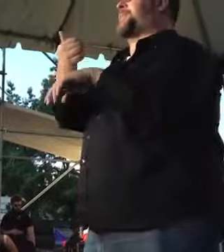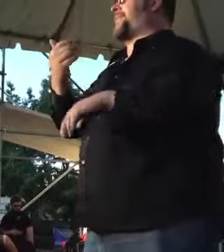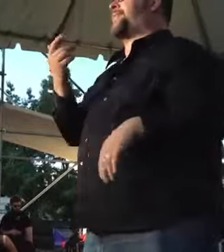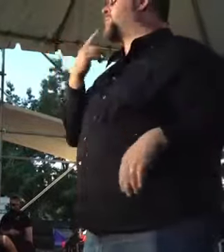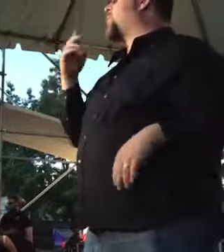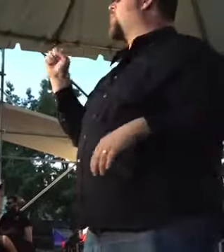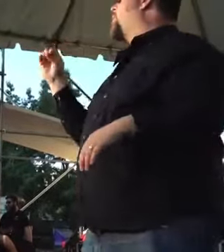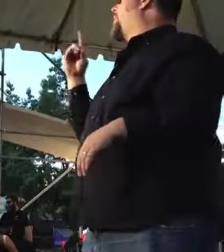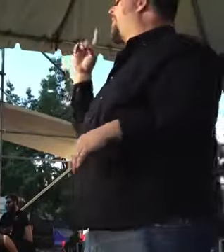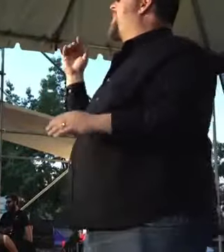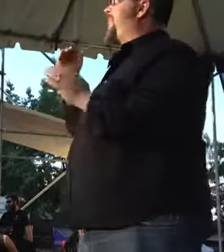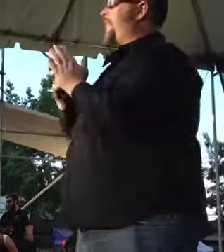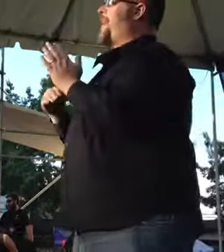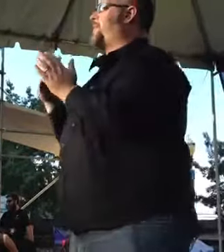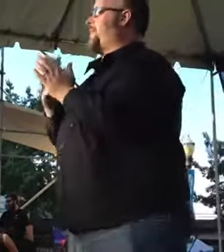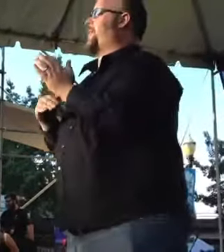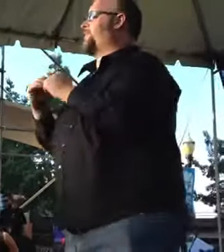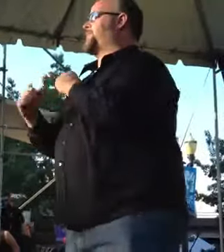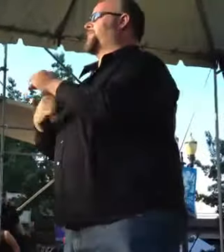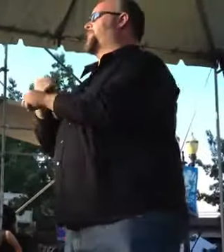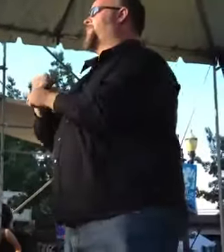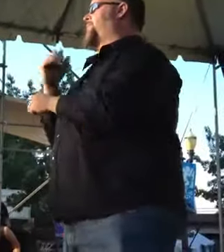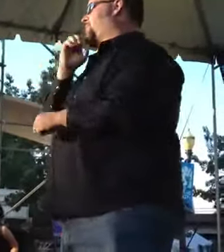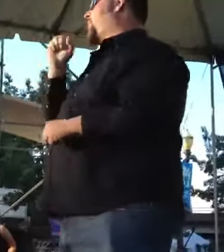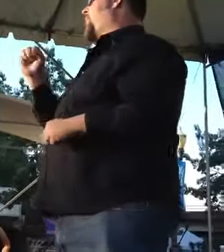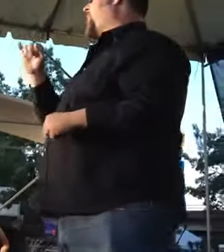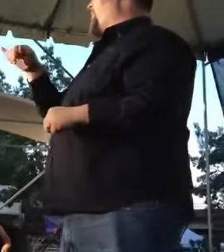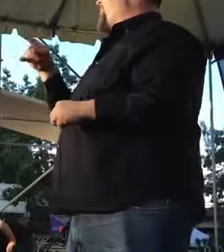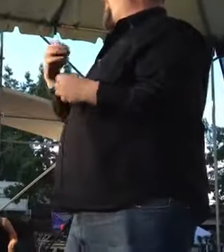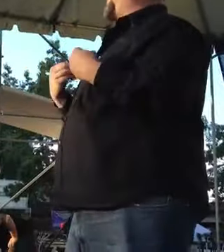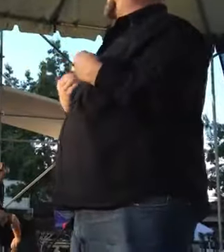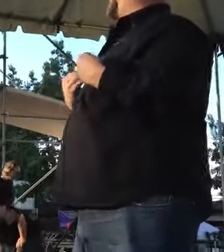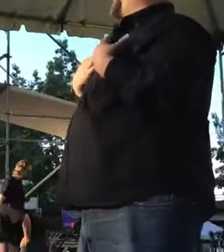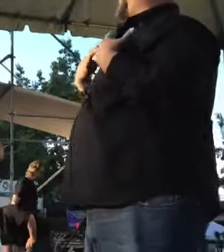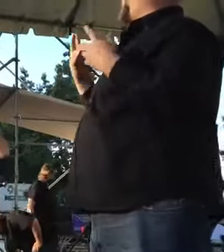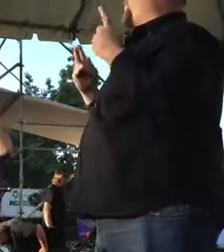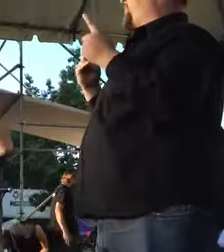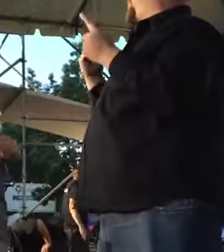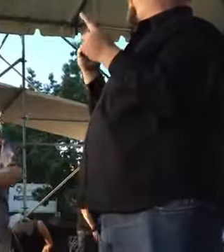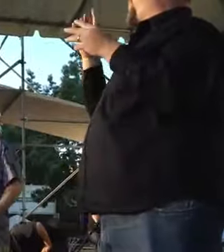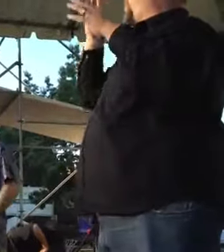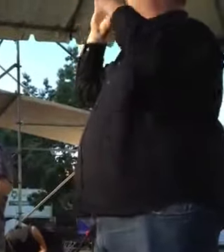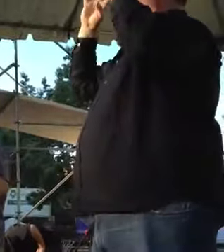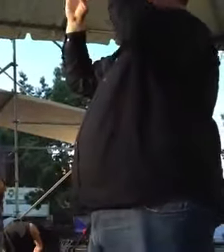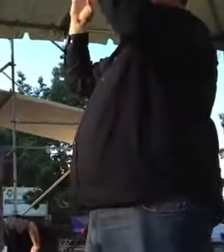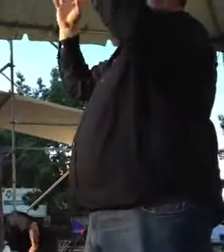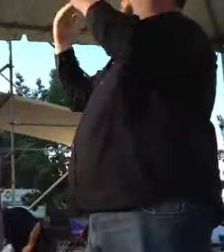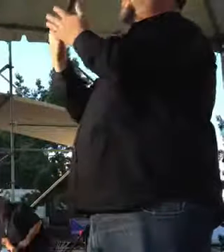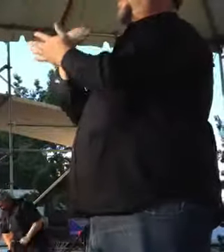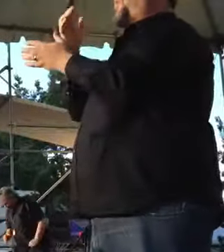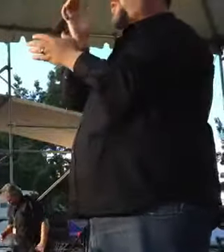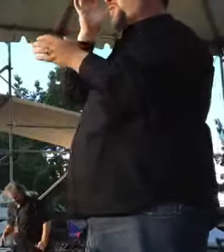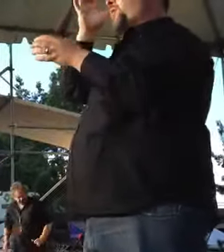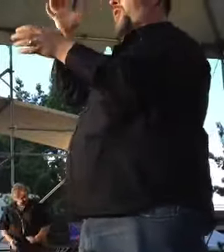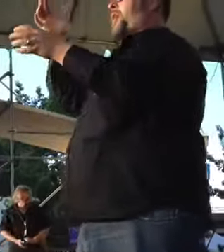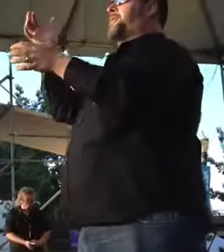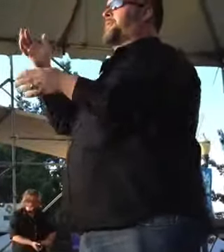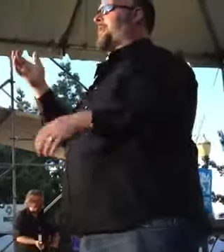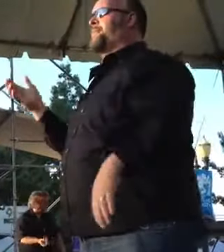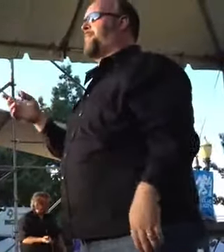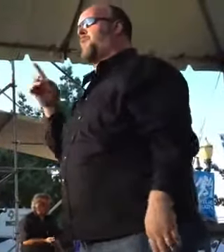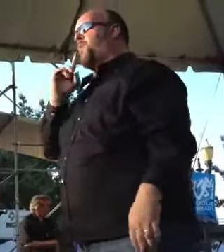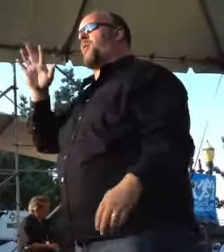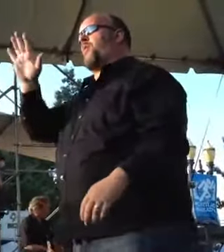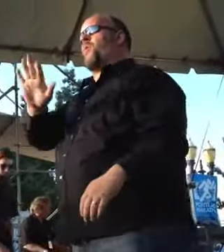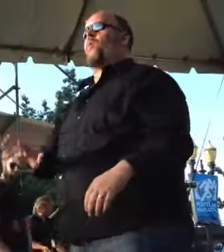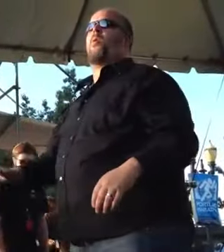like thousands of years old. And we can be sure that inspired those people. It created new concepts and new things like that, because all